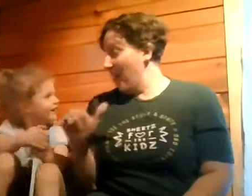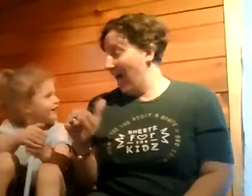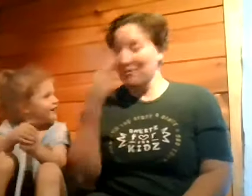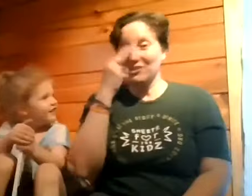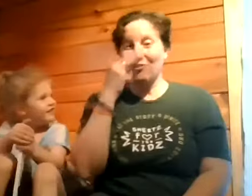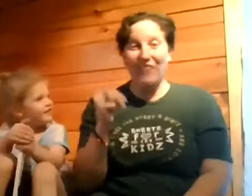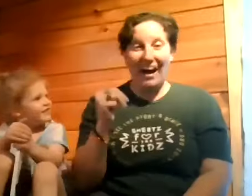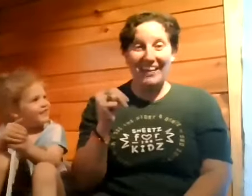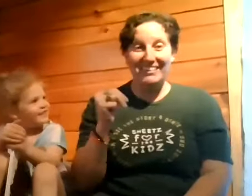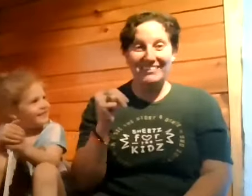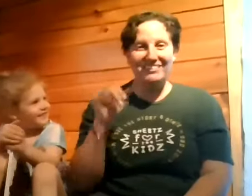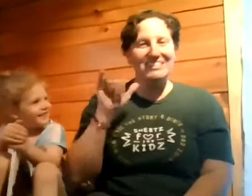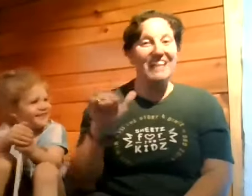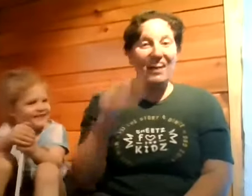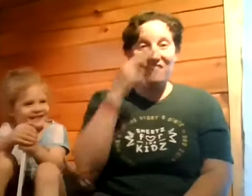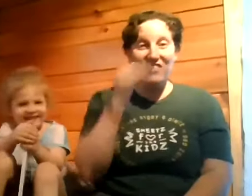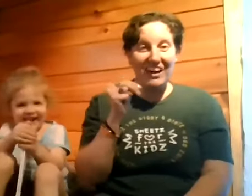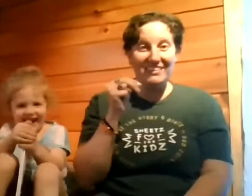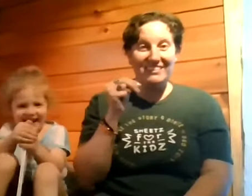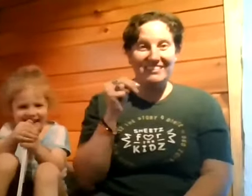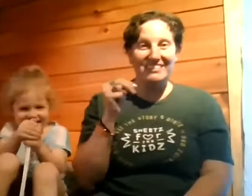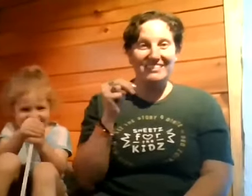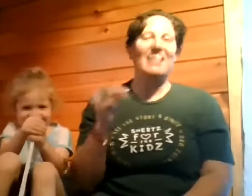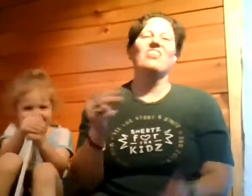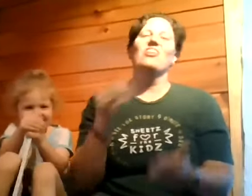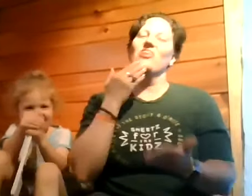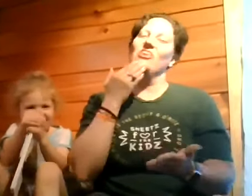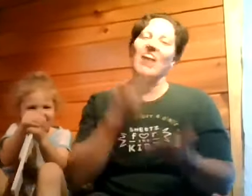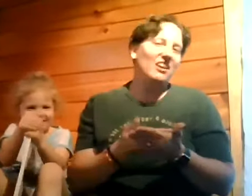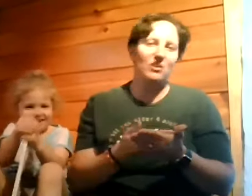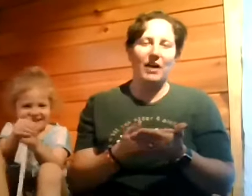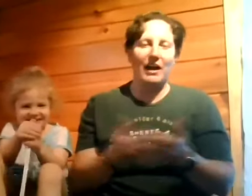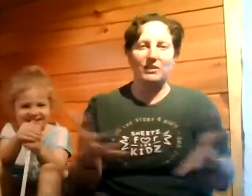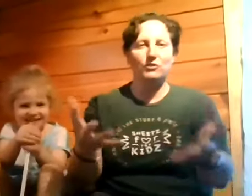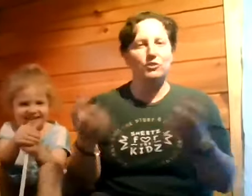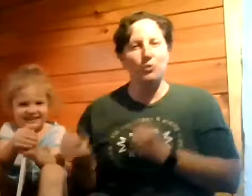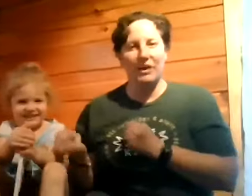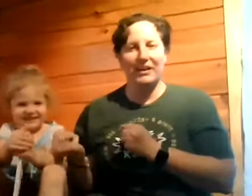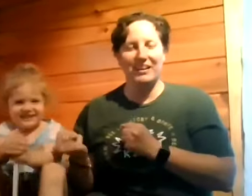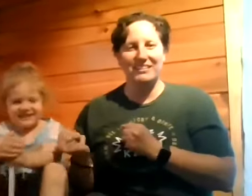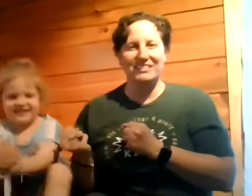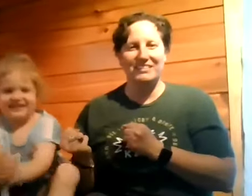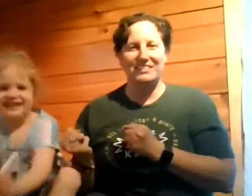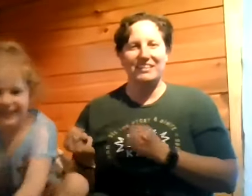That was fun. Was that fun? Thank you guys for joining us.